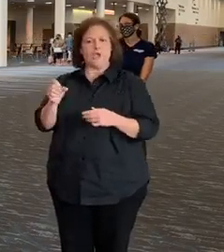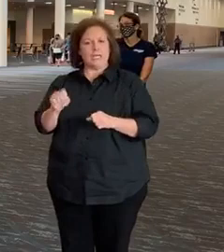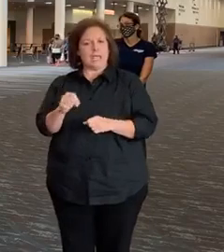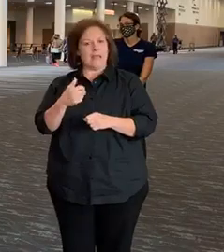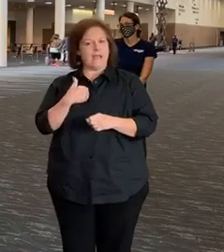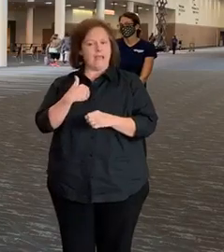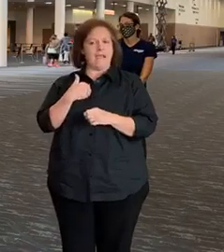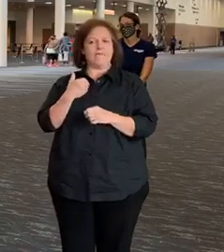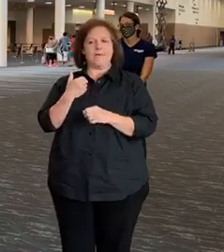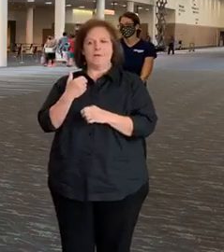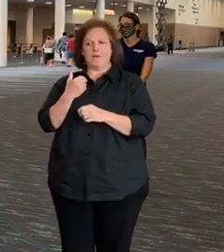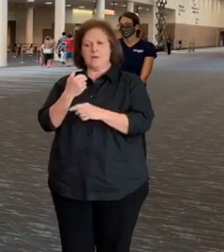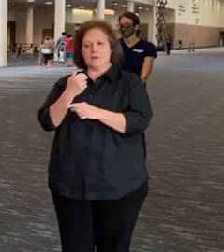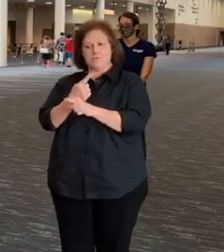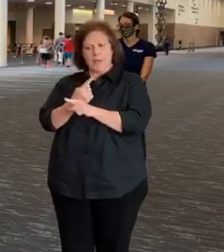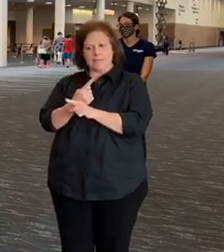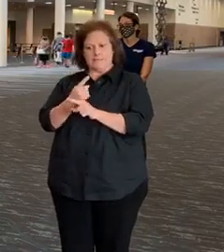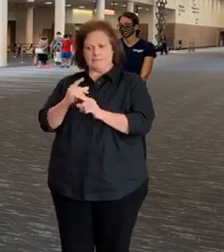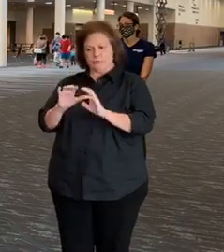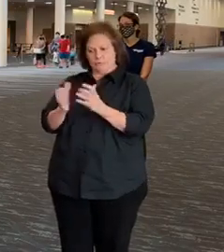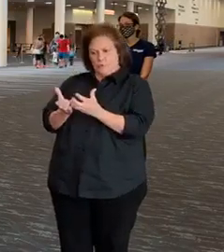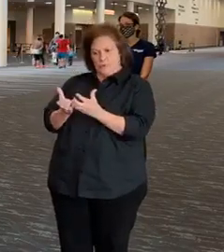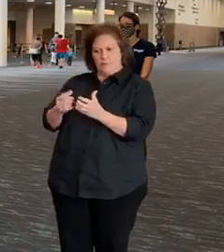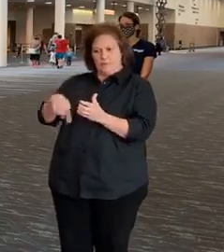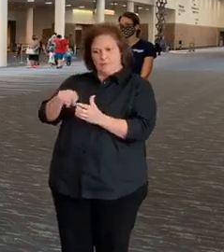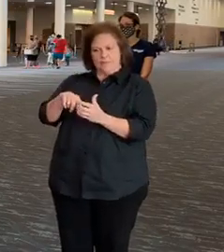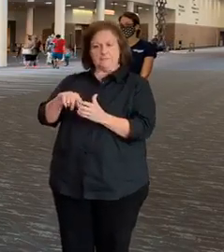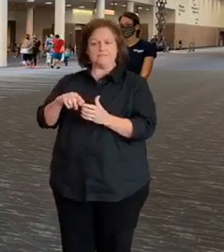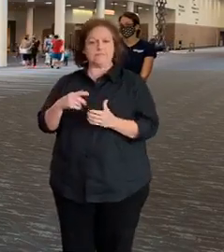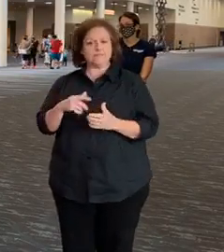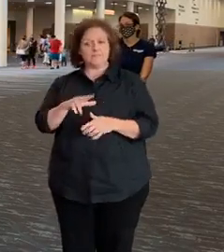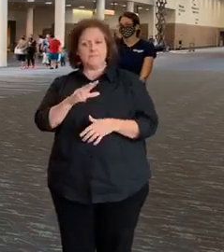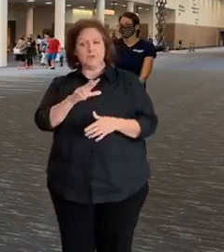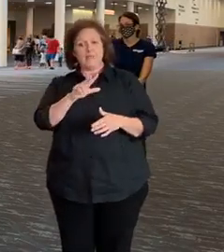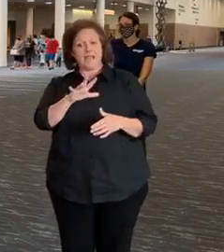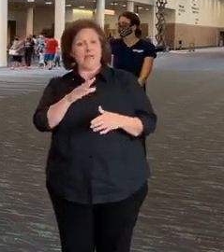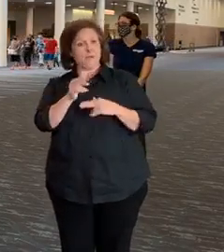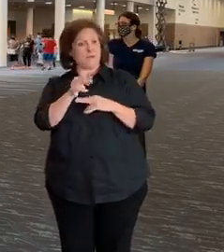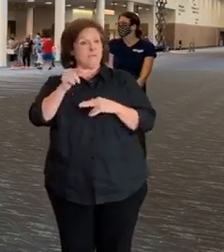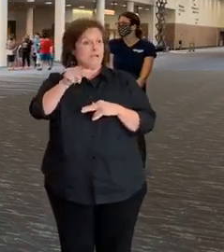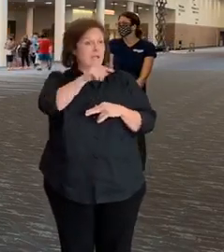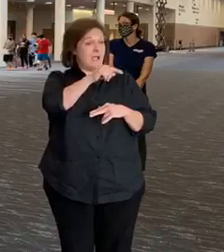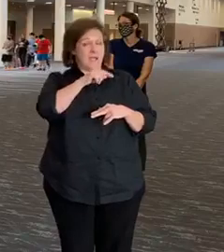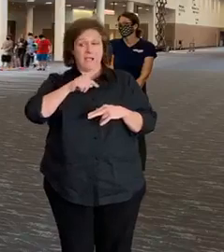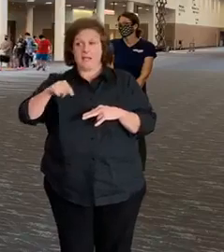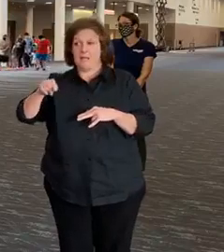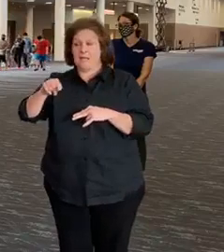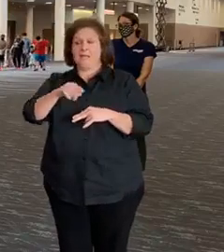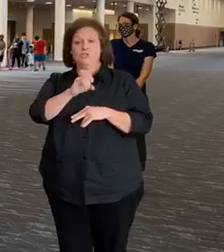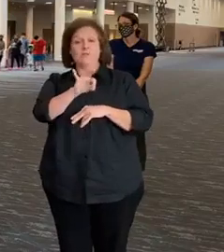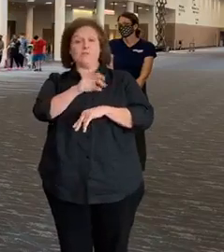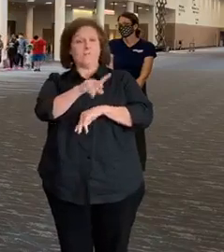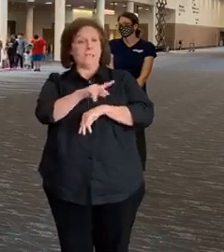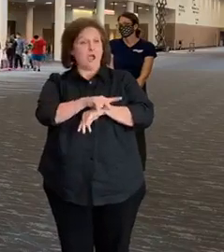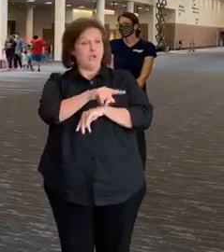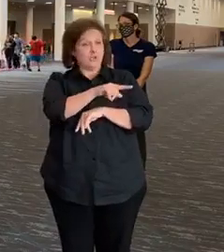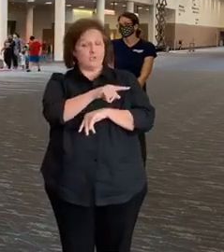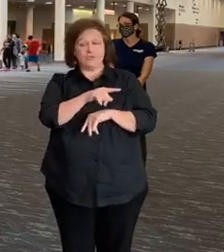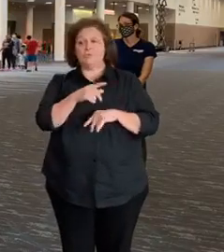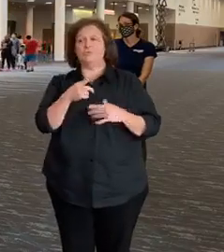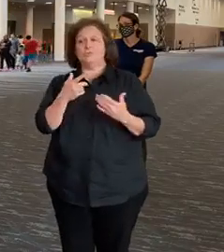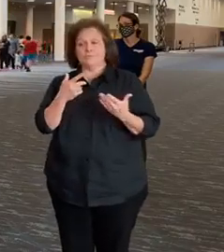right-size your shelter staff. This is a different scenario. When you're at 35 hotels around the city and in Jefferson Parish, you